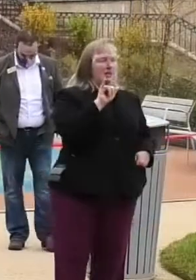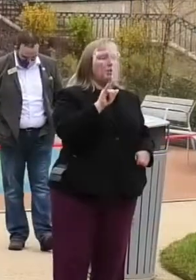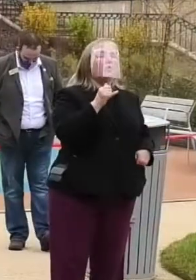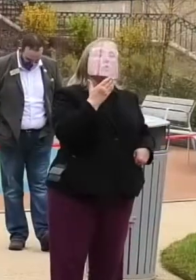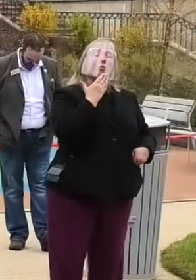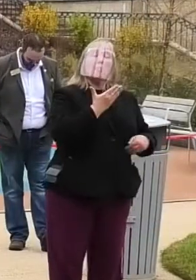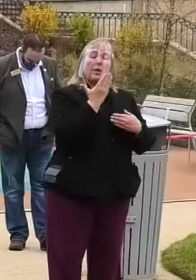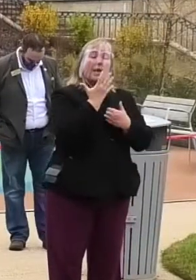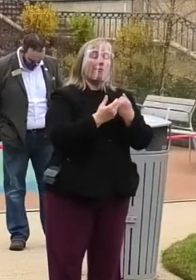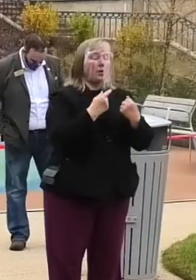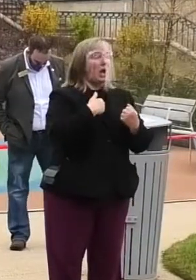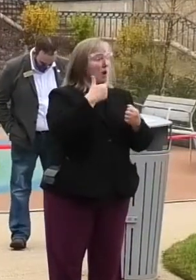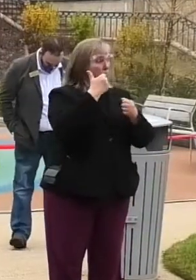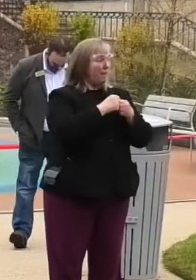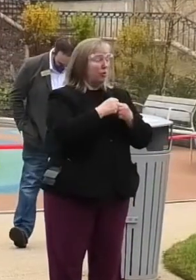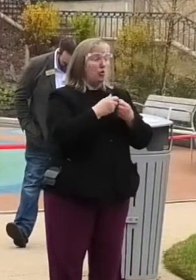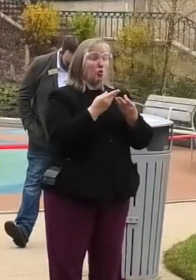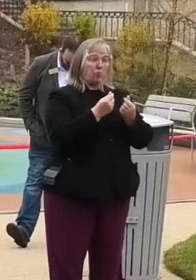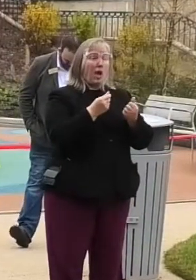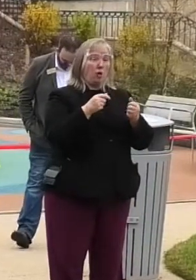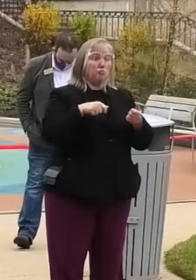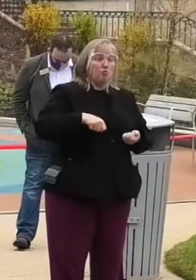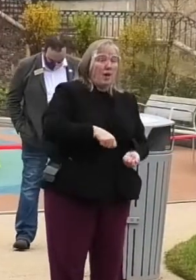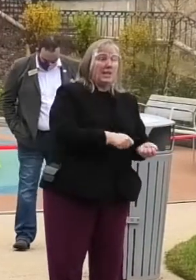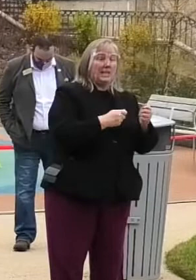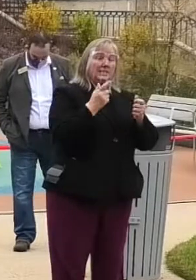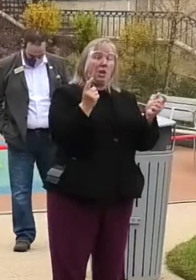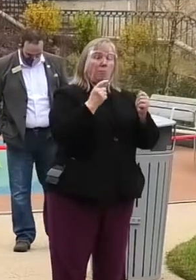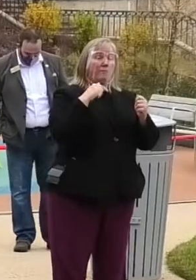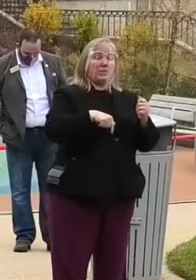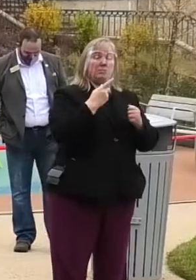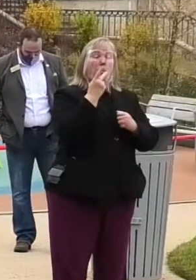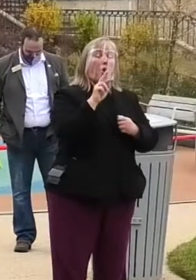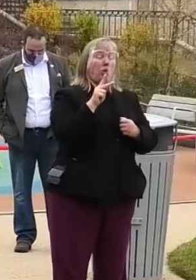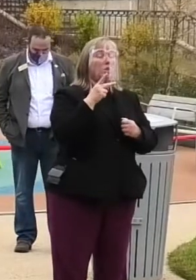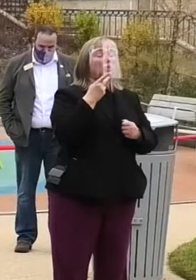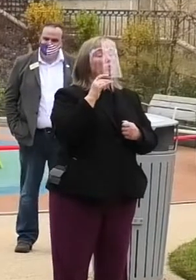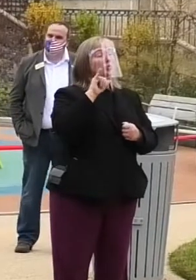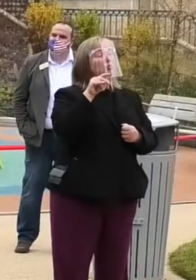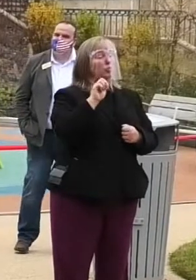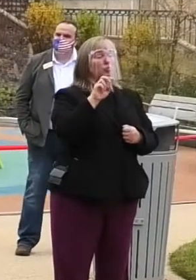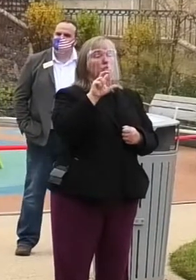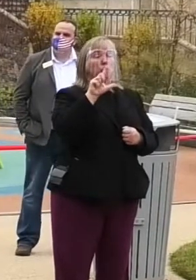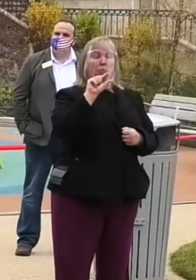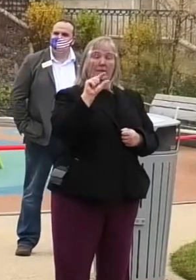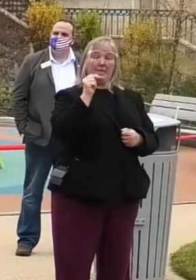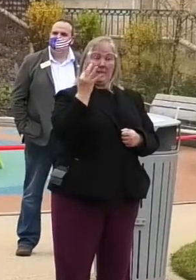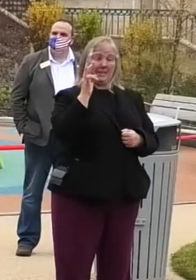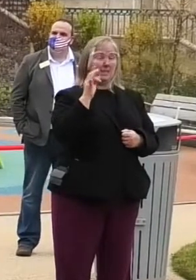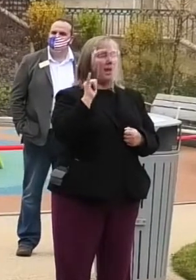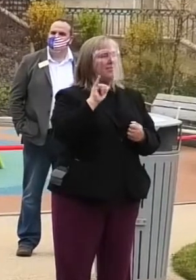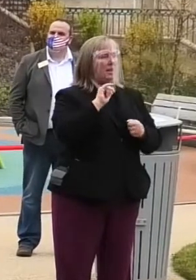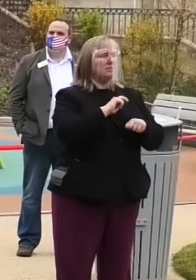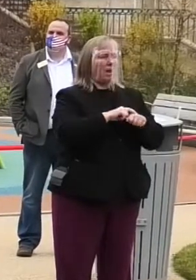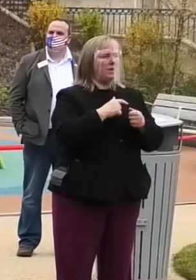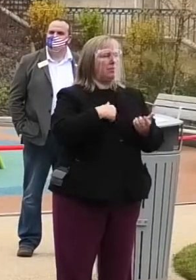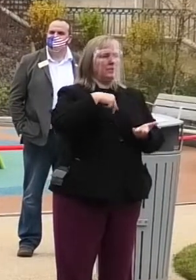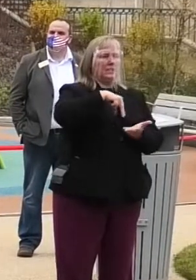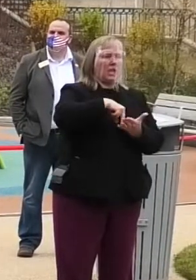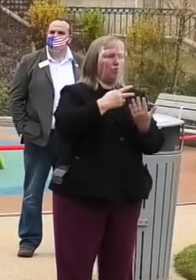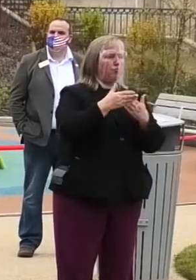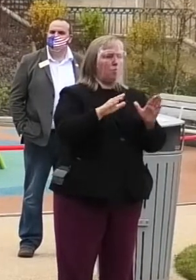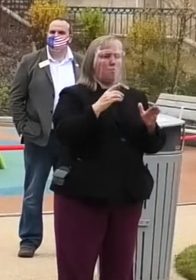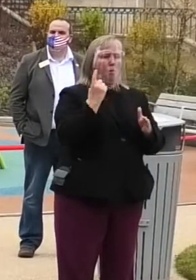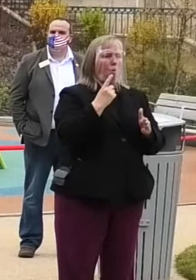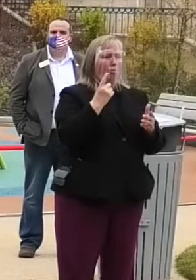I remember the groundbreaking ceremony for this park back in June of 2019. And at that time, there was standing room only. What a great